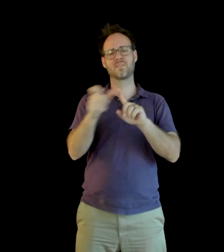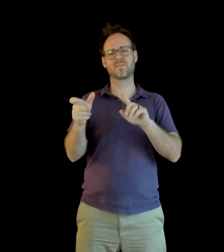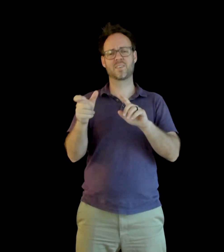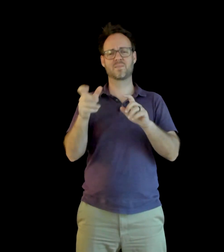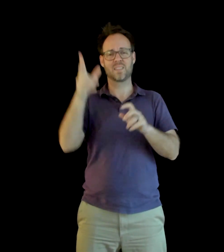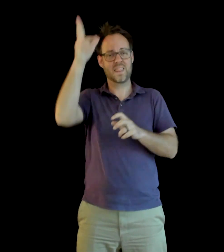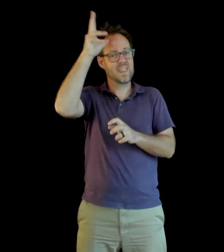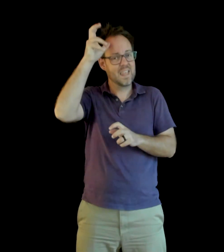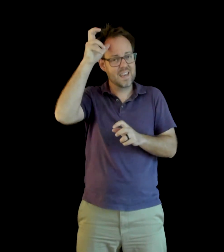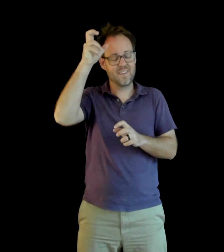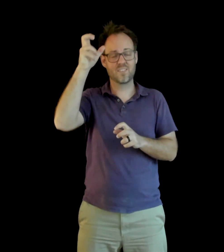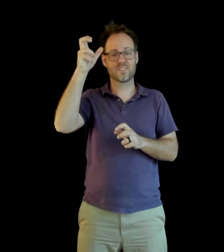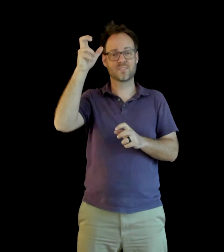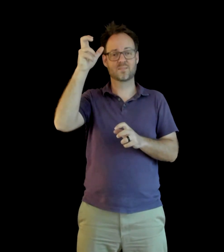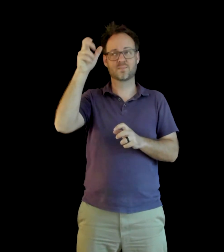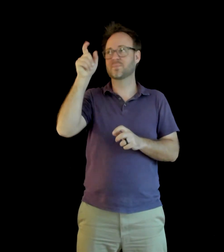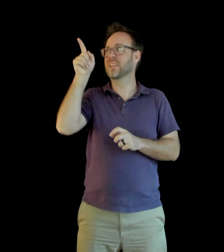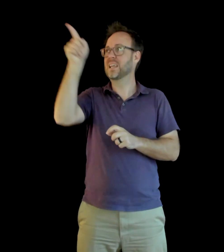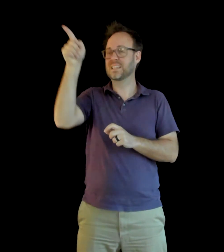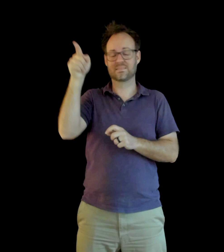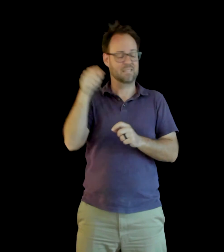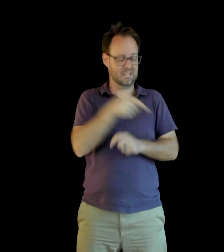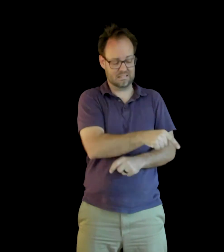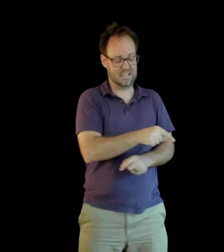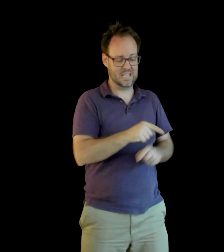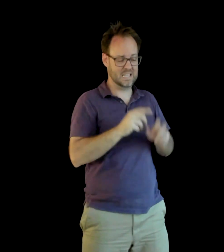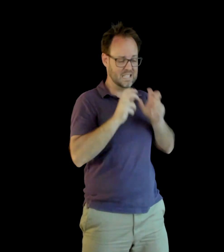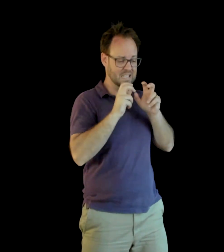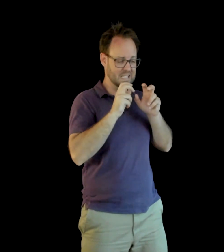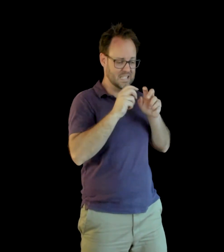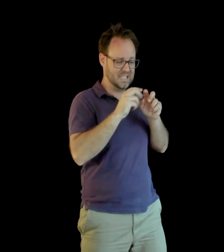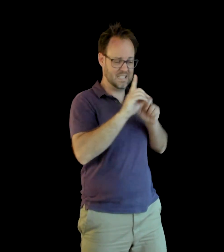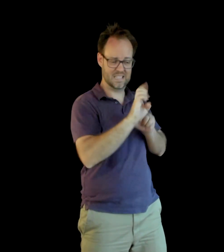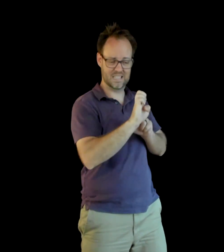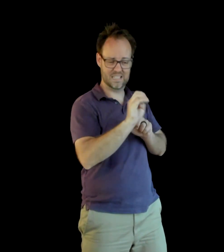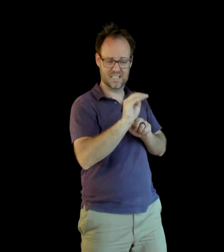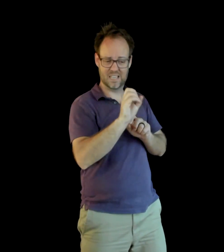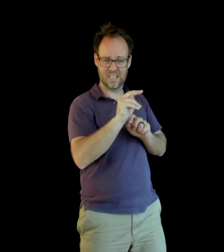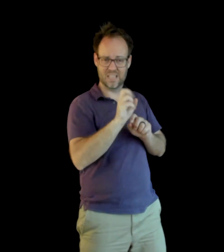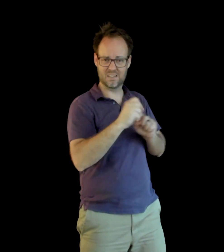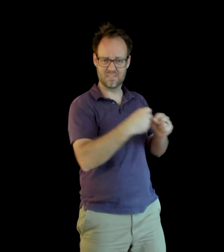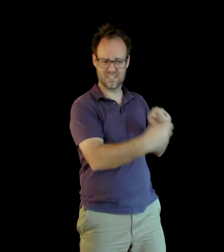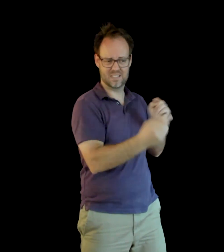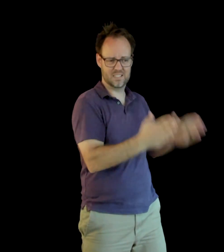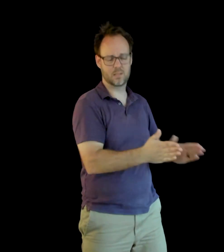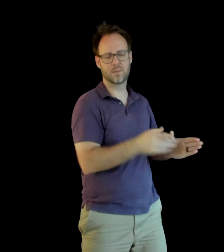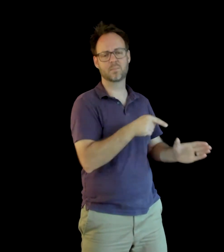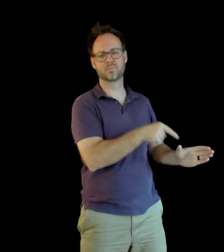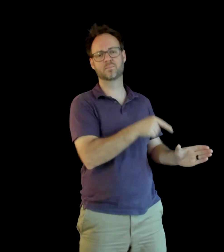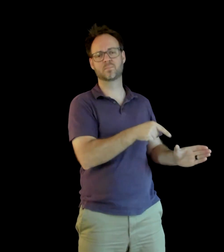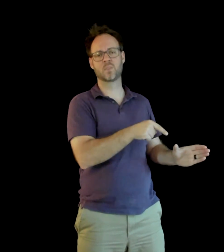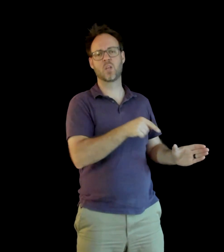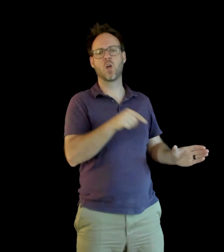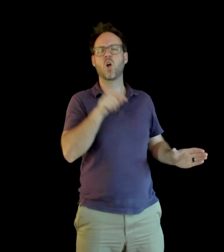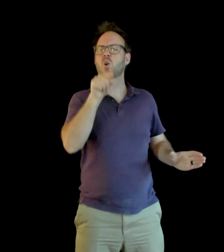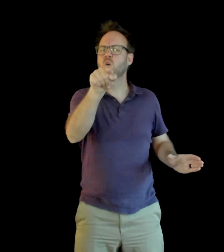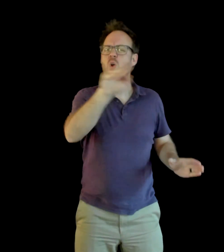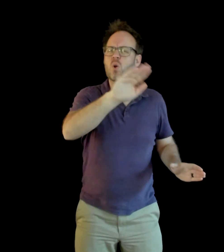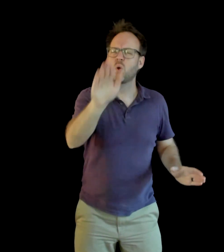It might come from the devil and his demons. And it might come from God himself. You